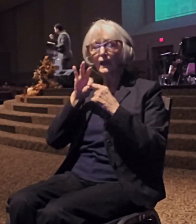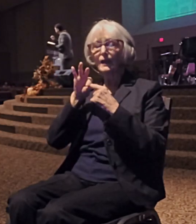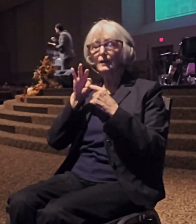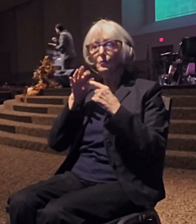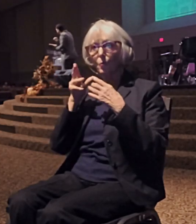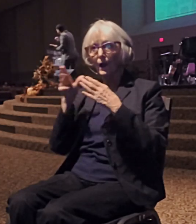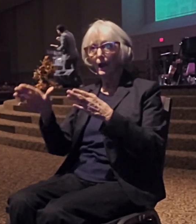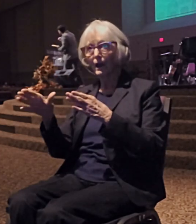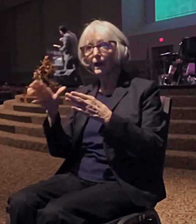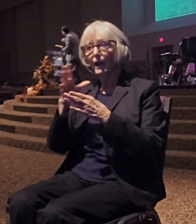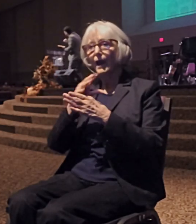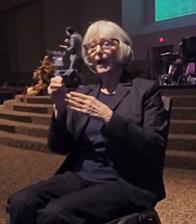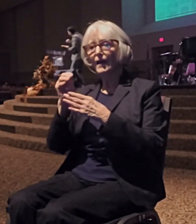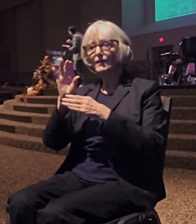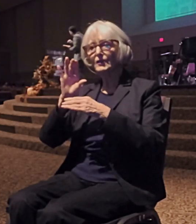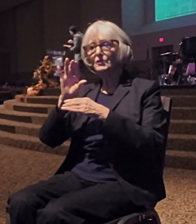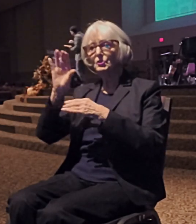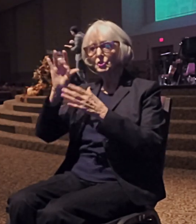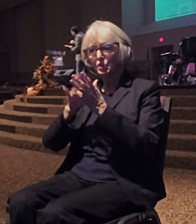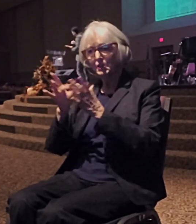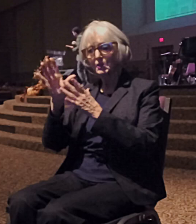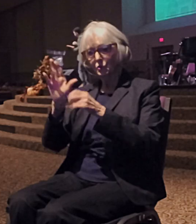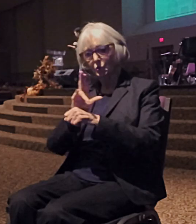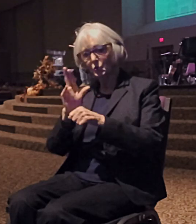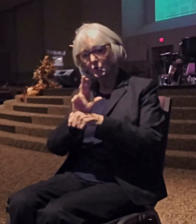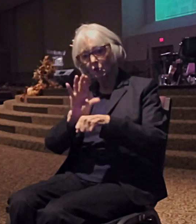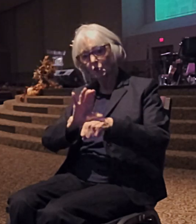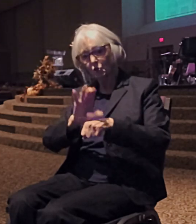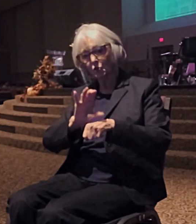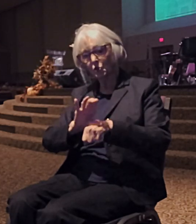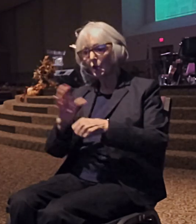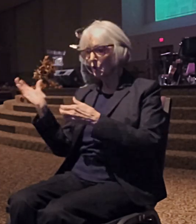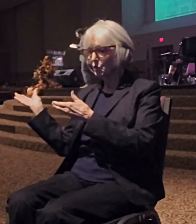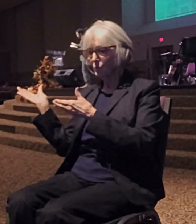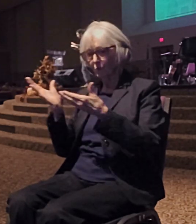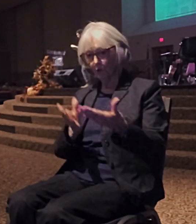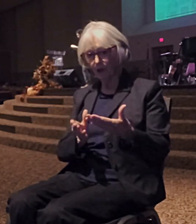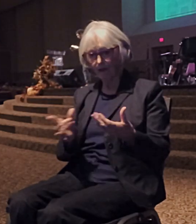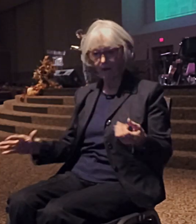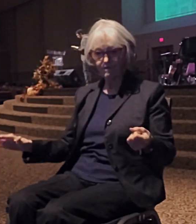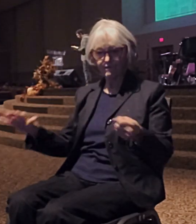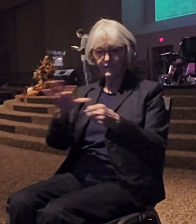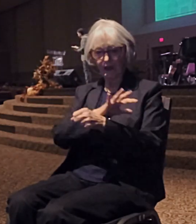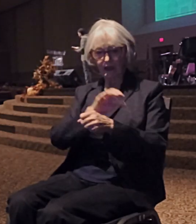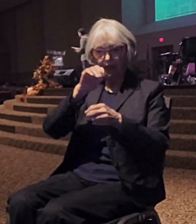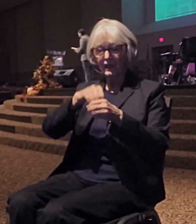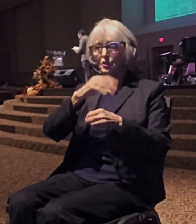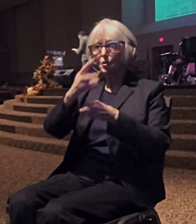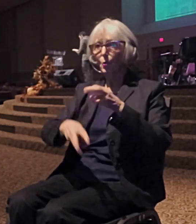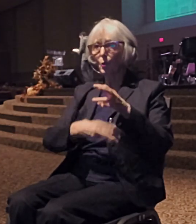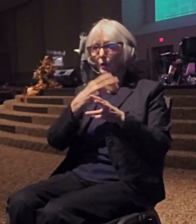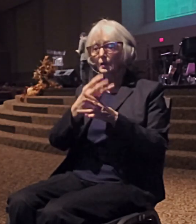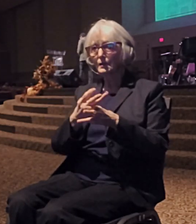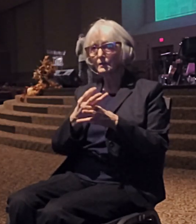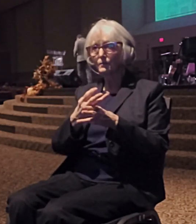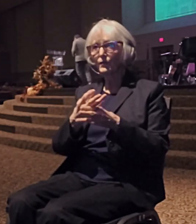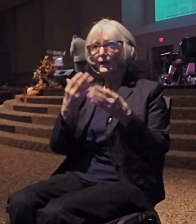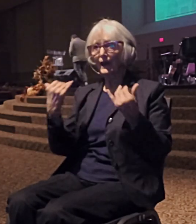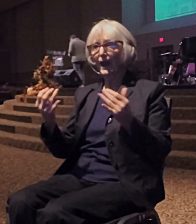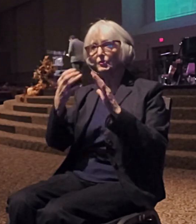the church is used by Jesus to bring that filling into the world. Now flip with me to chapter